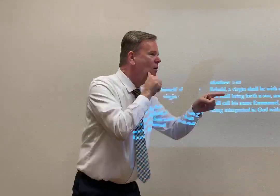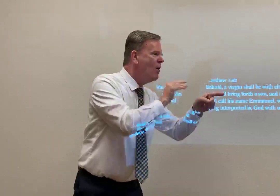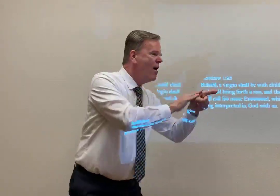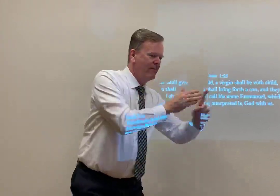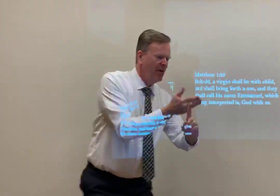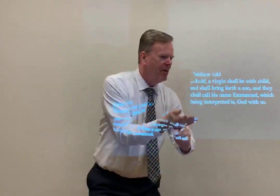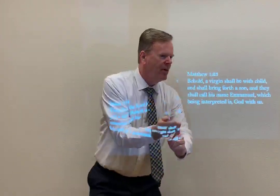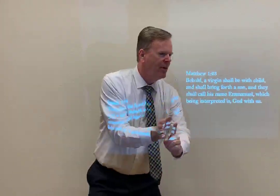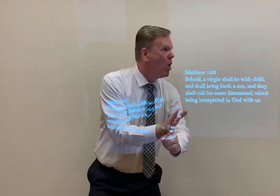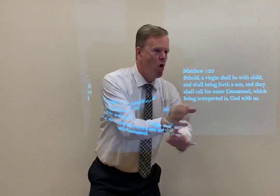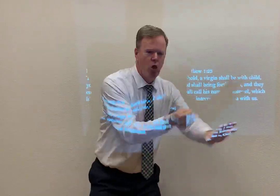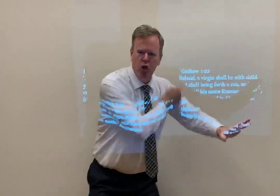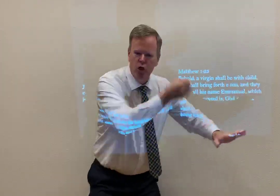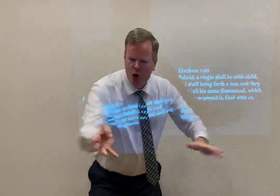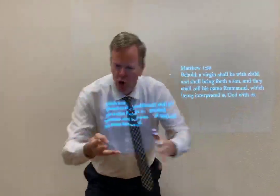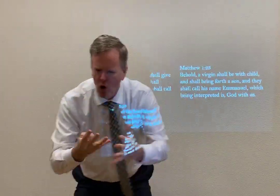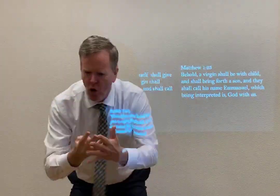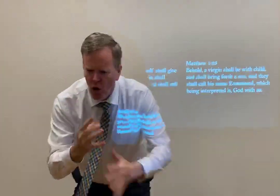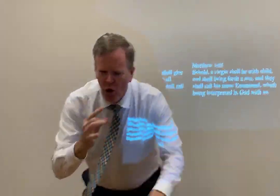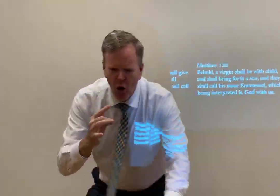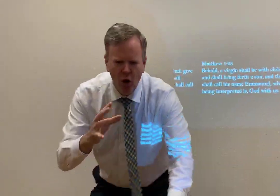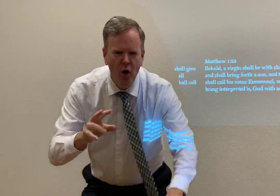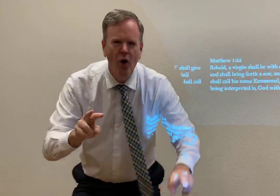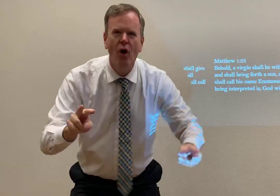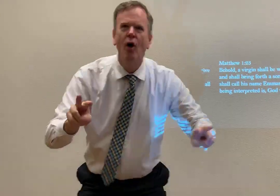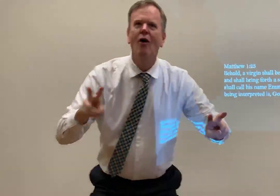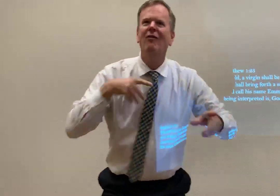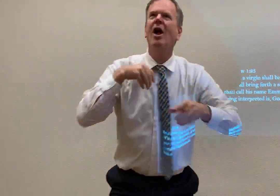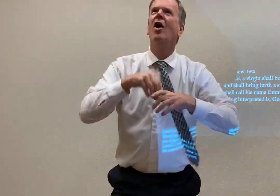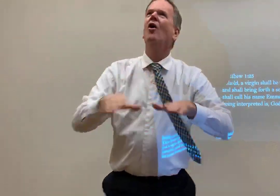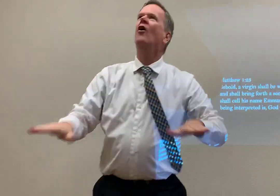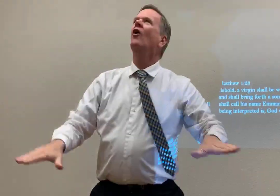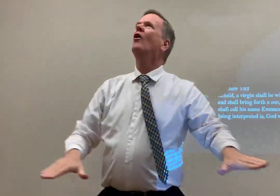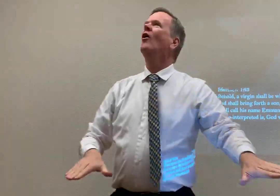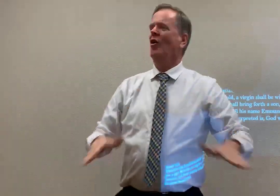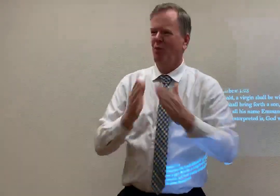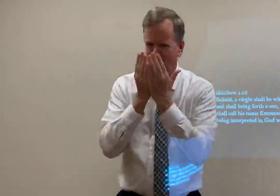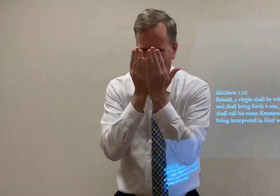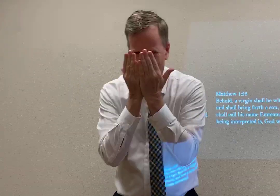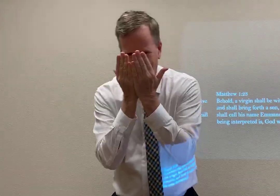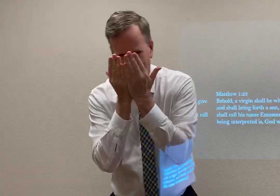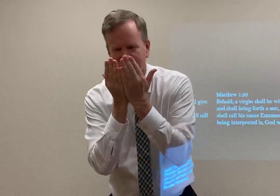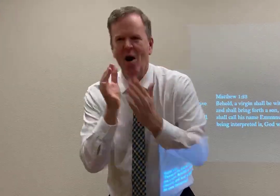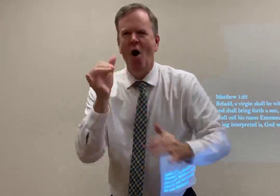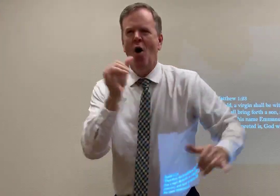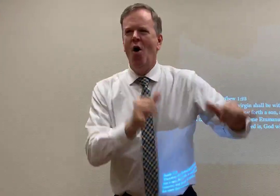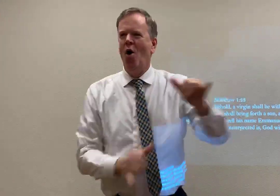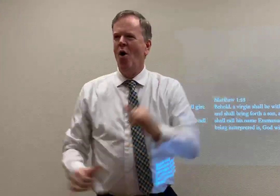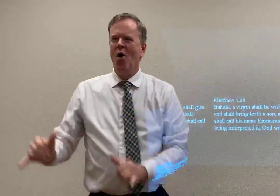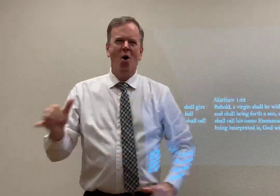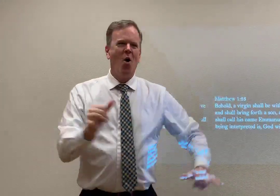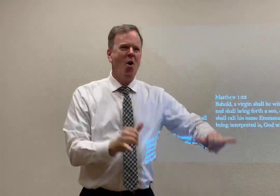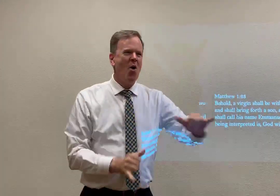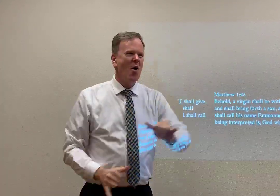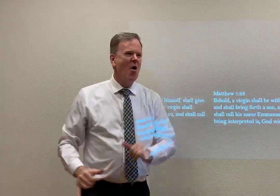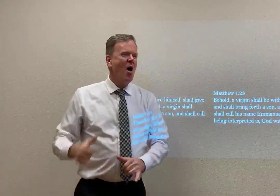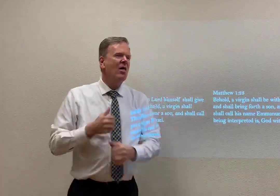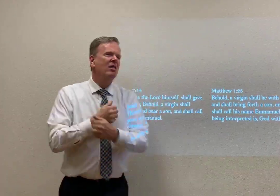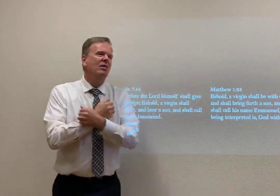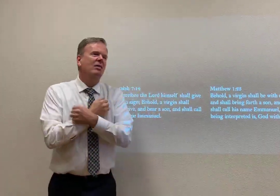him. But Potiphar's wife lied about him. And then he goes to prison. And you start realizing that's a rich story in here. And you start getting drawn